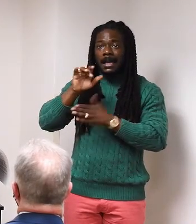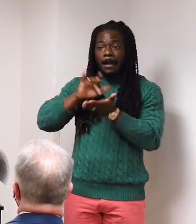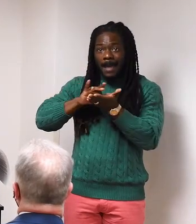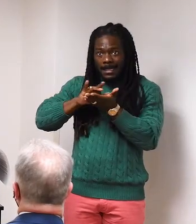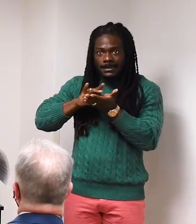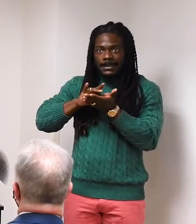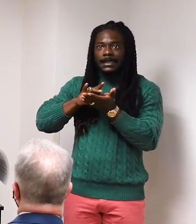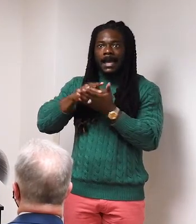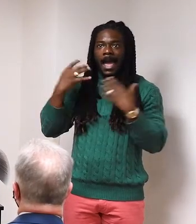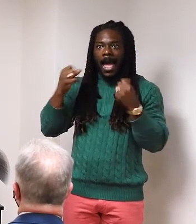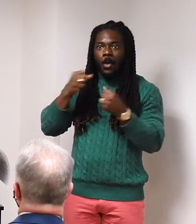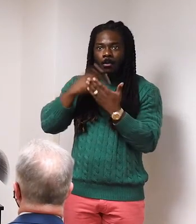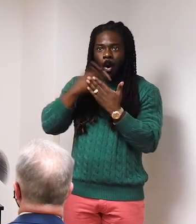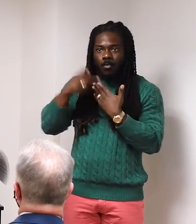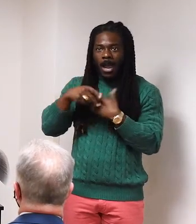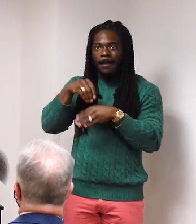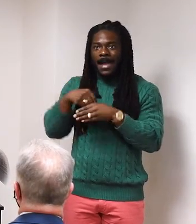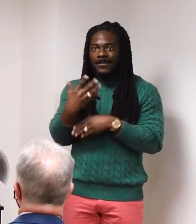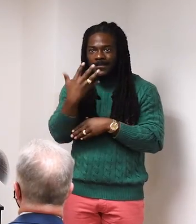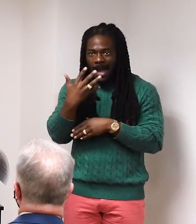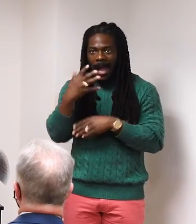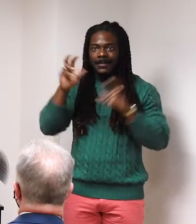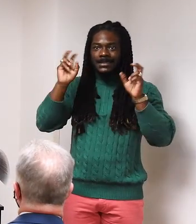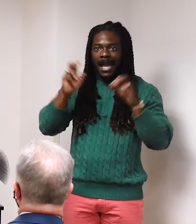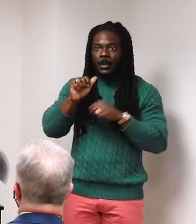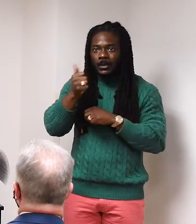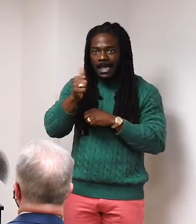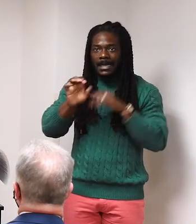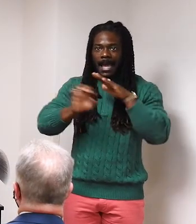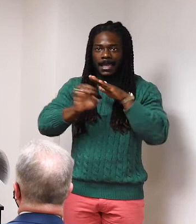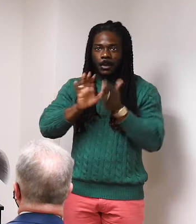in 5 Title X elementary schools